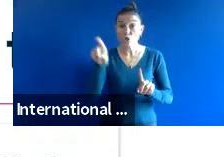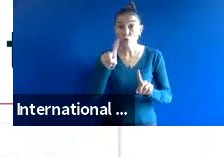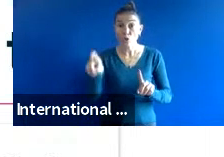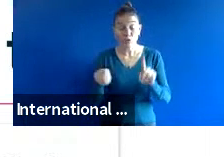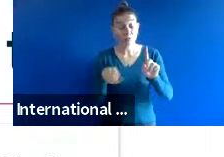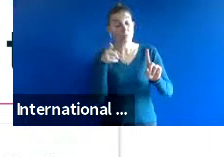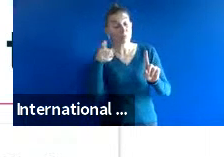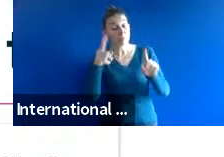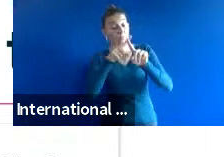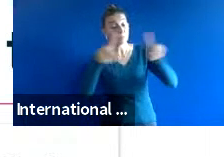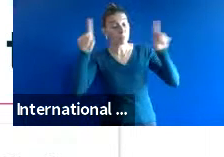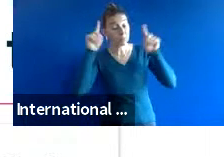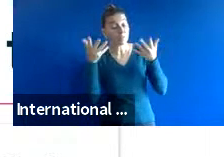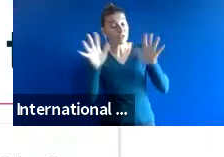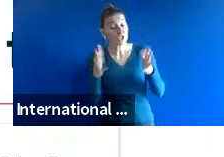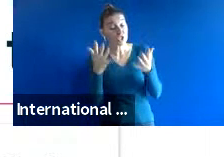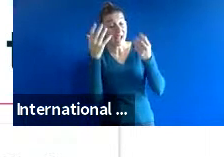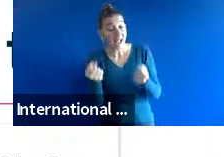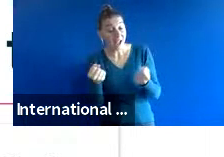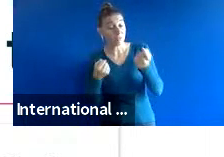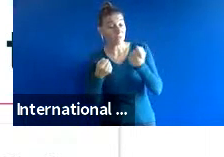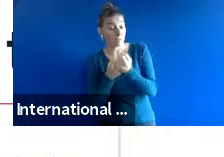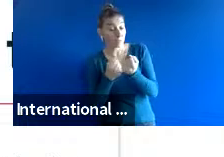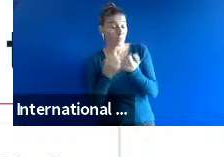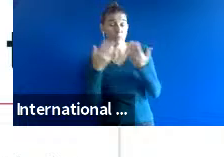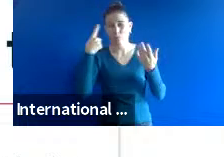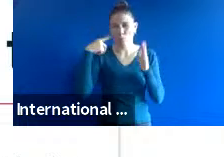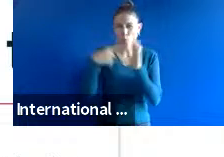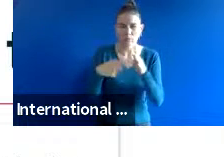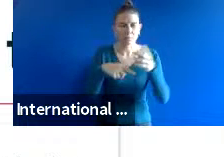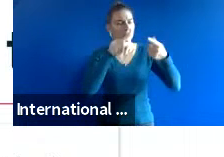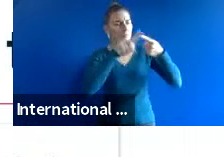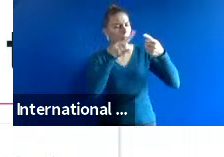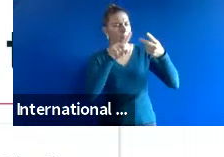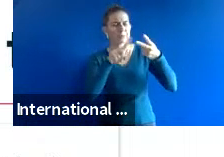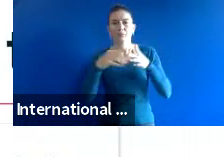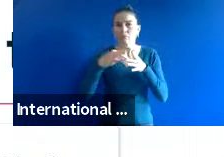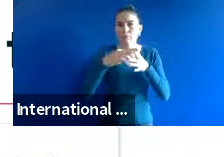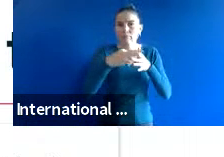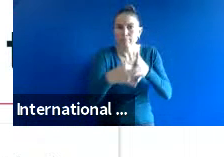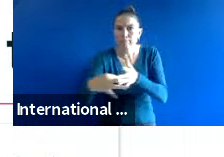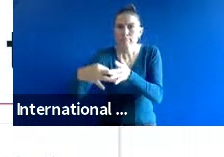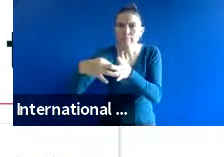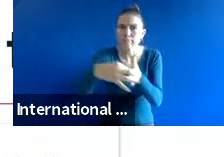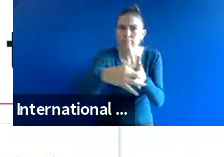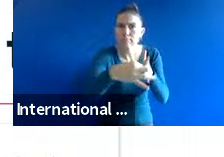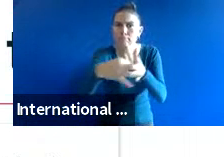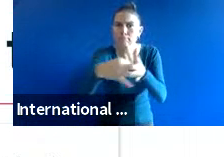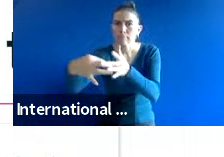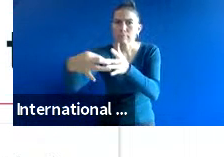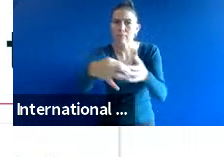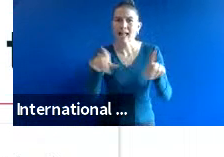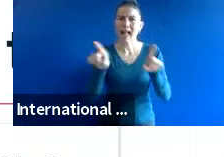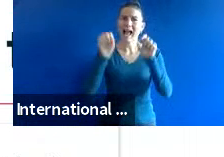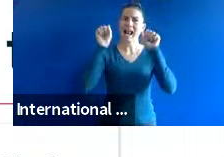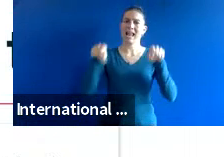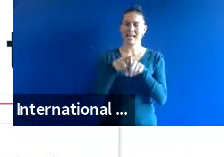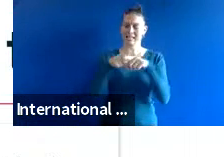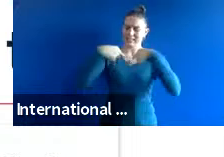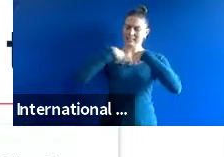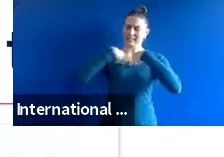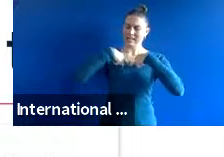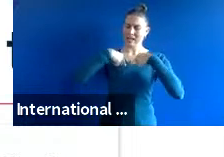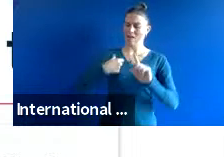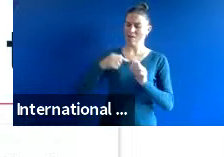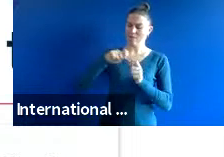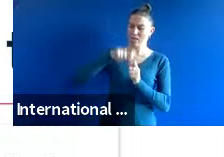already has the support from leadership, for example. So it's a very easy assessment that each